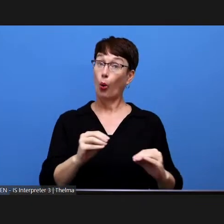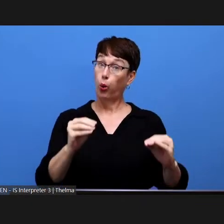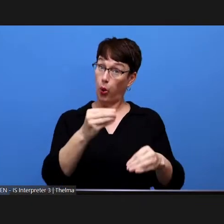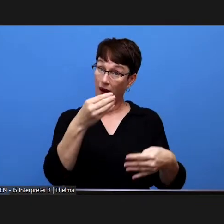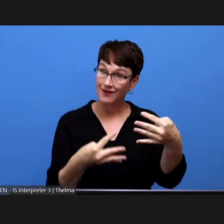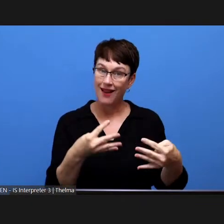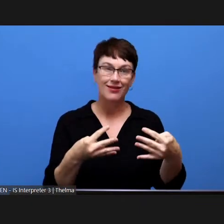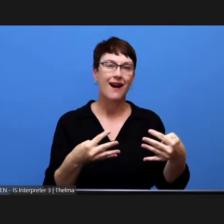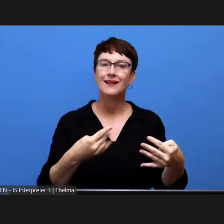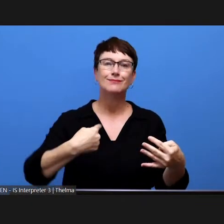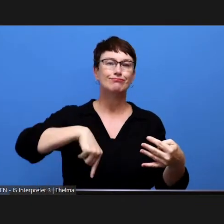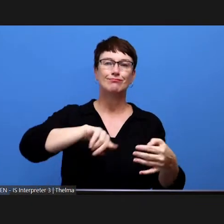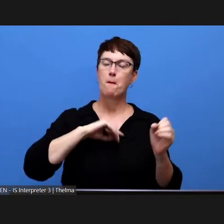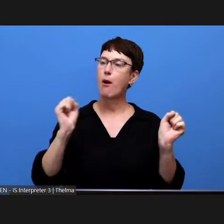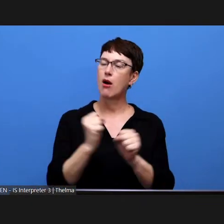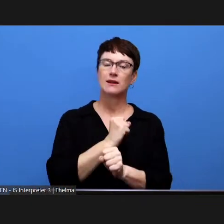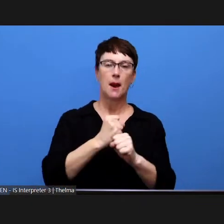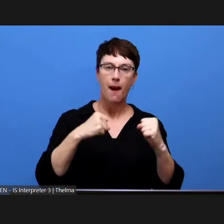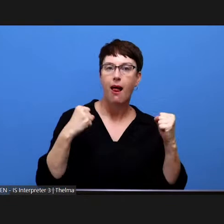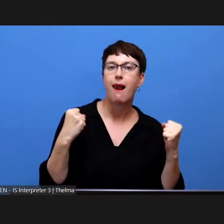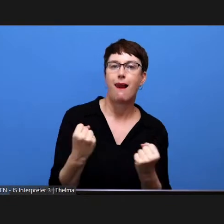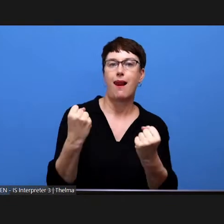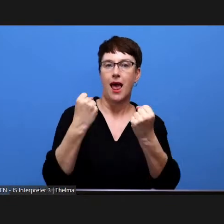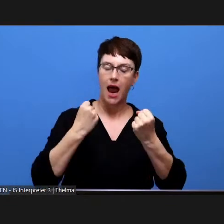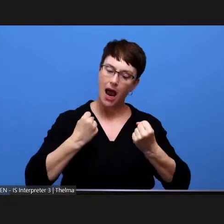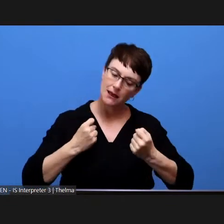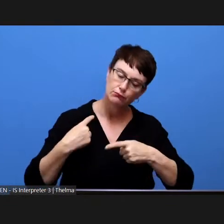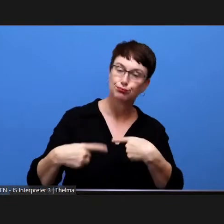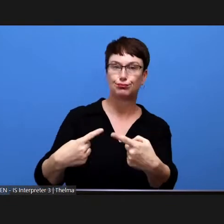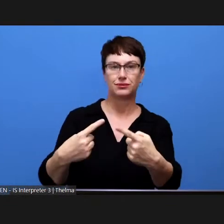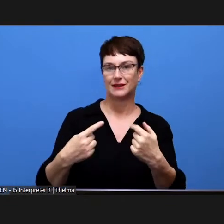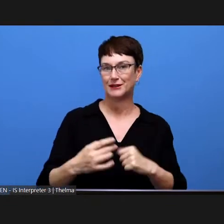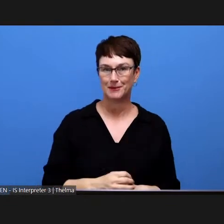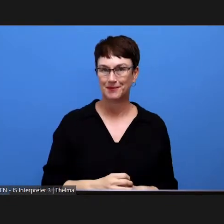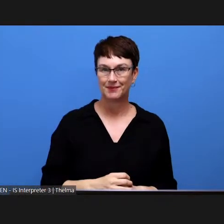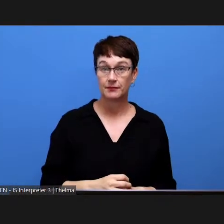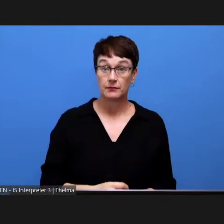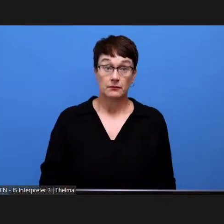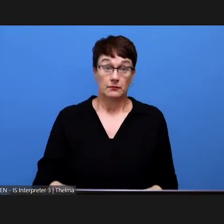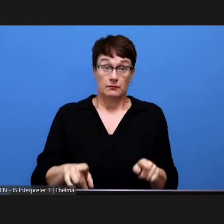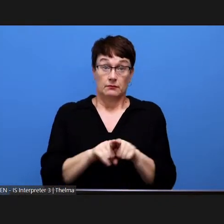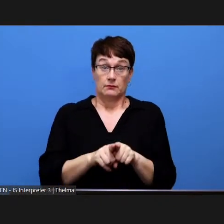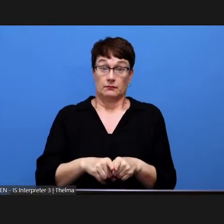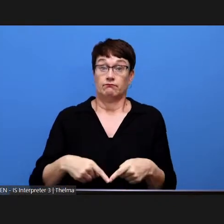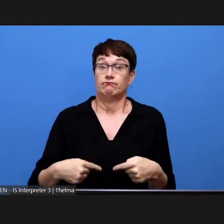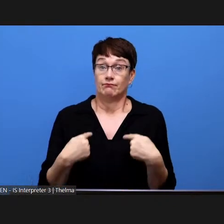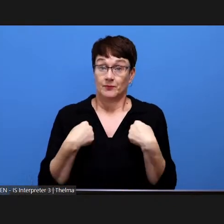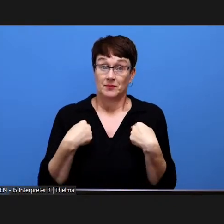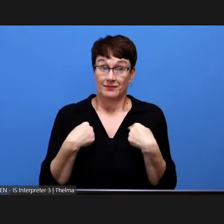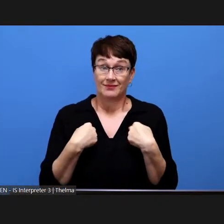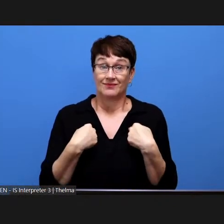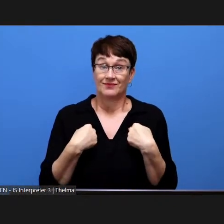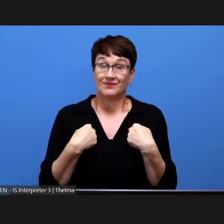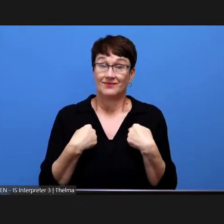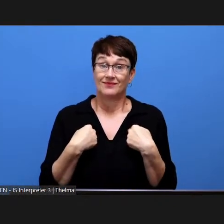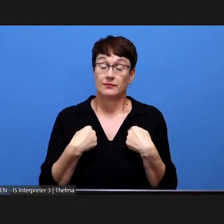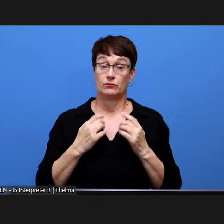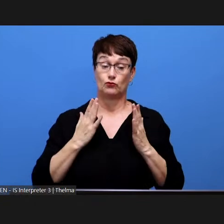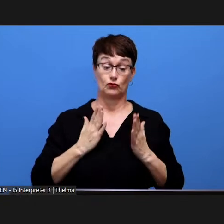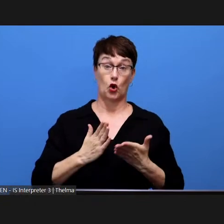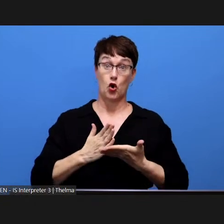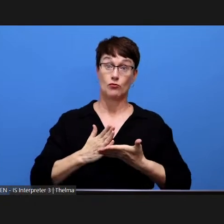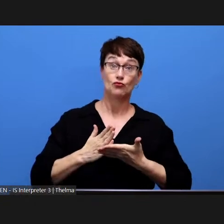mentioned, national human rights institutions, based on their role and mandate, already play a very